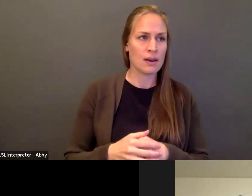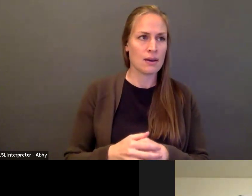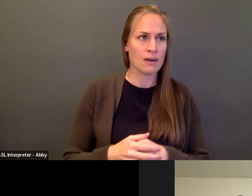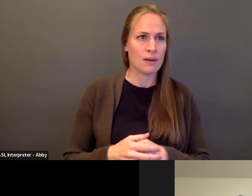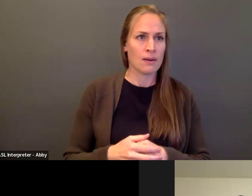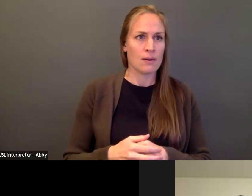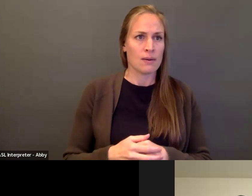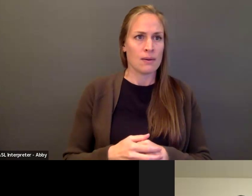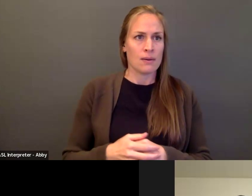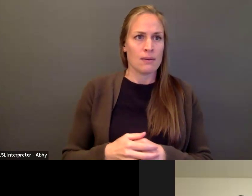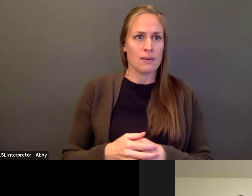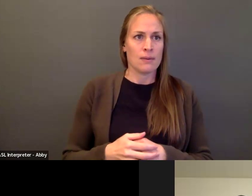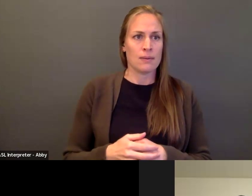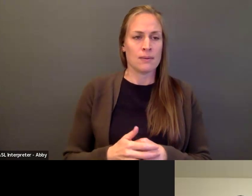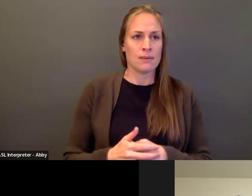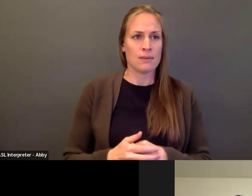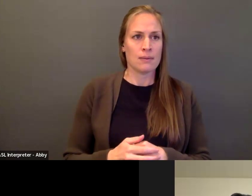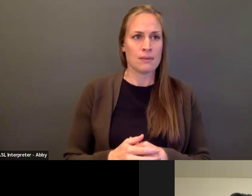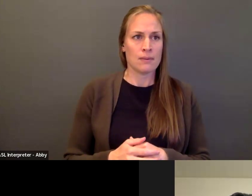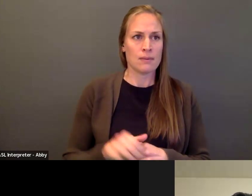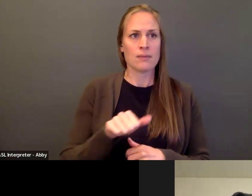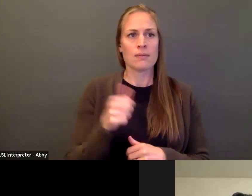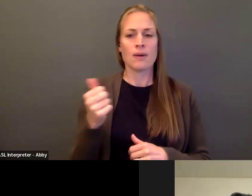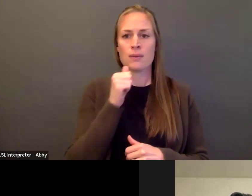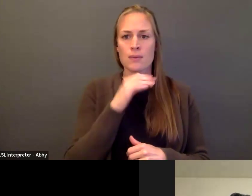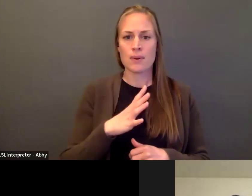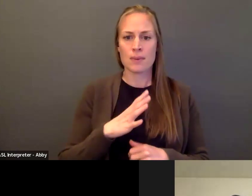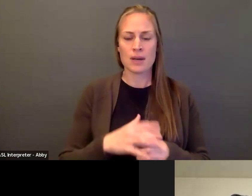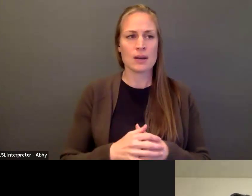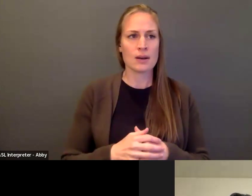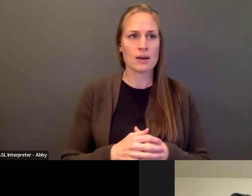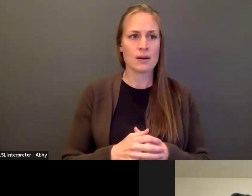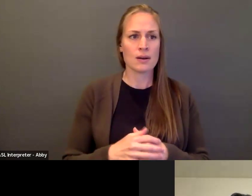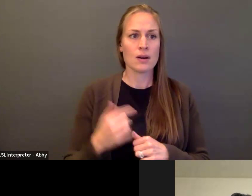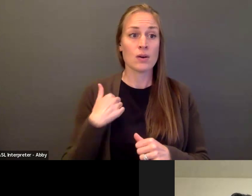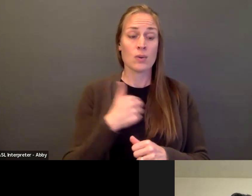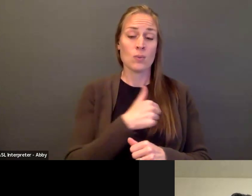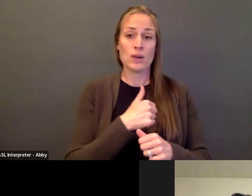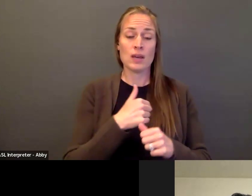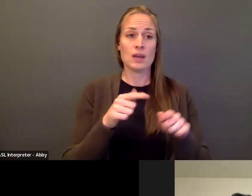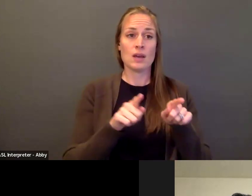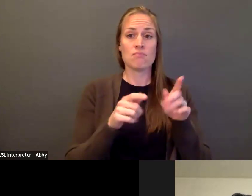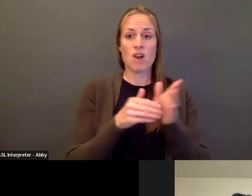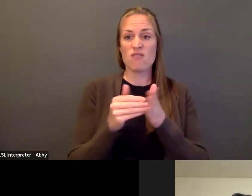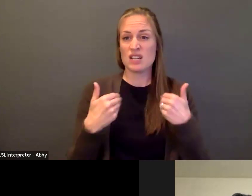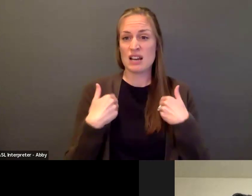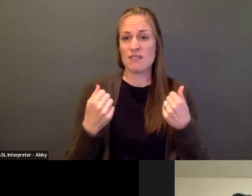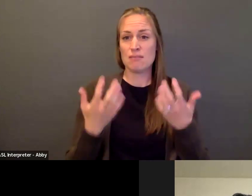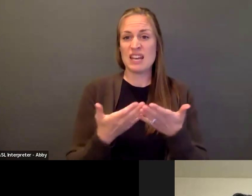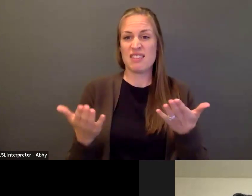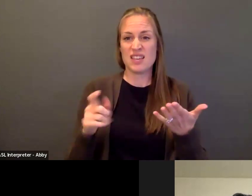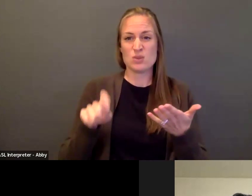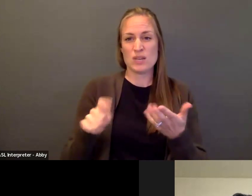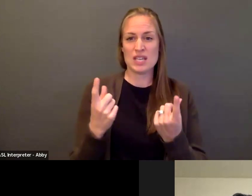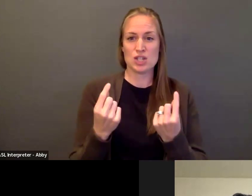us, is we have a lot of things that we need to do that we can't do. And the problem is wait list, funding, whatever the case may be.